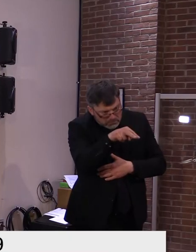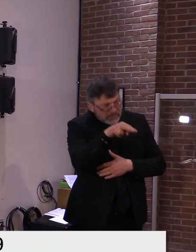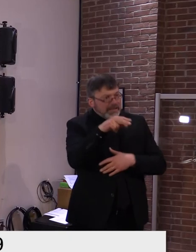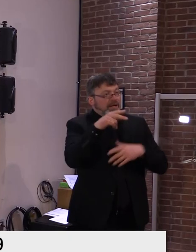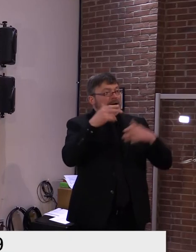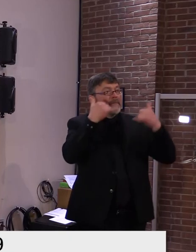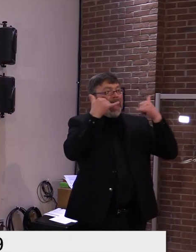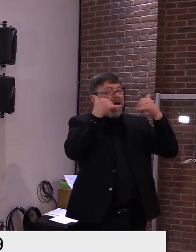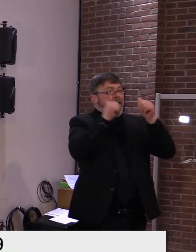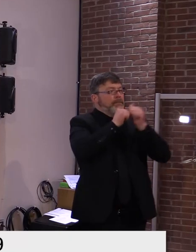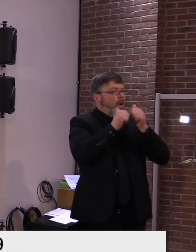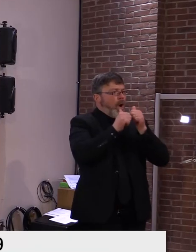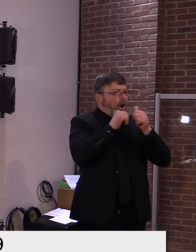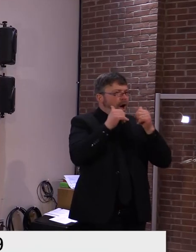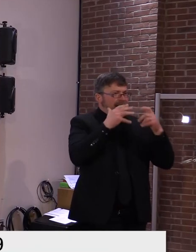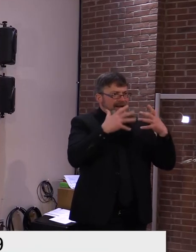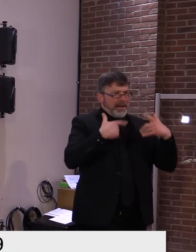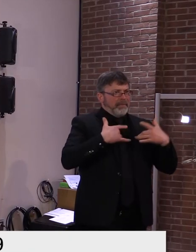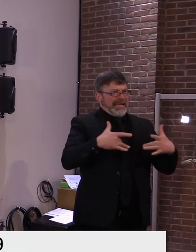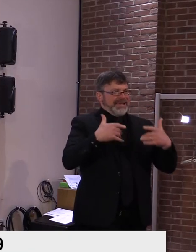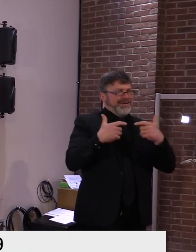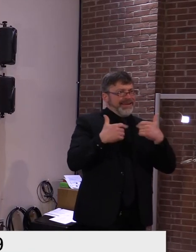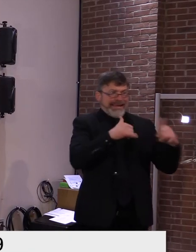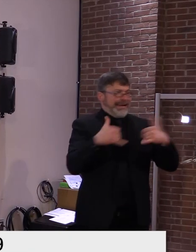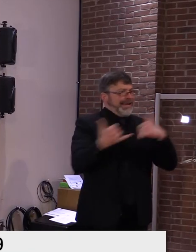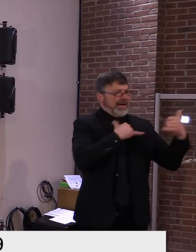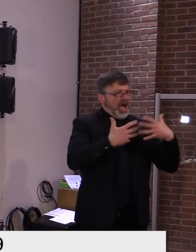So that would go beyond